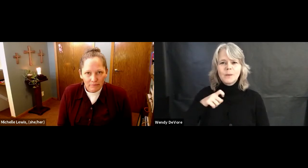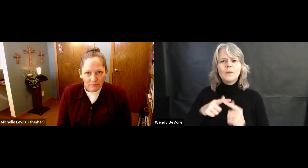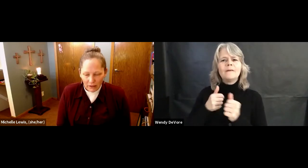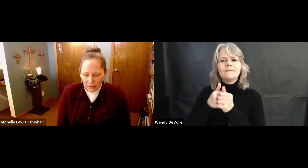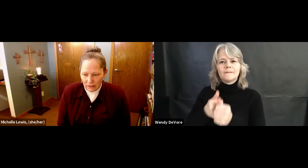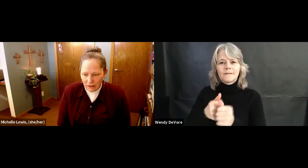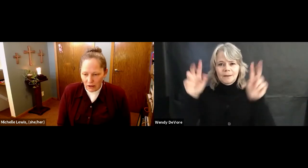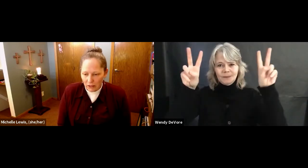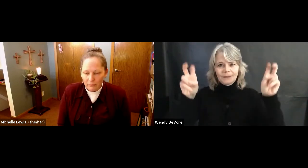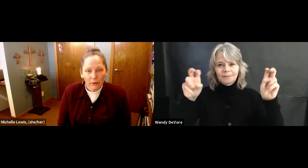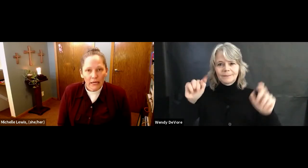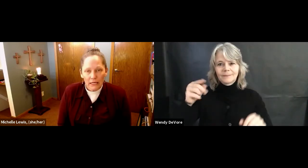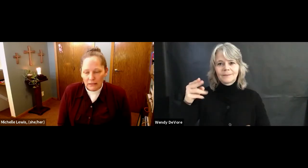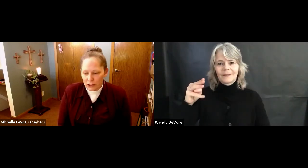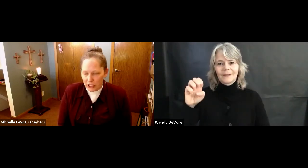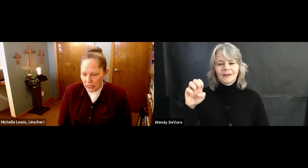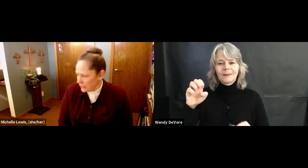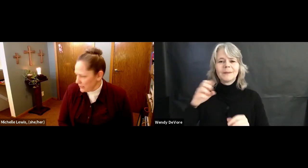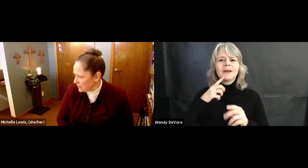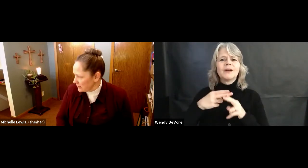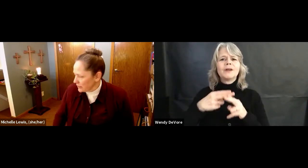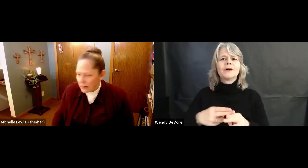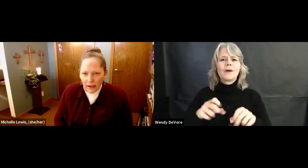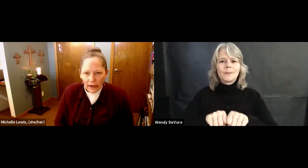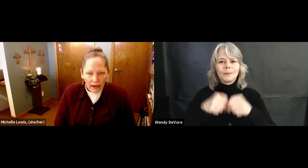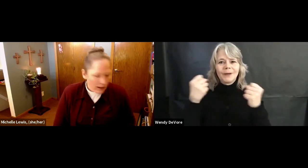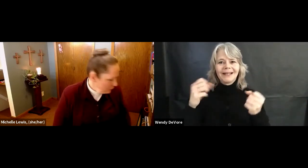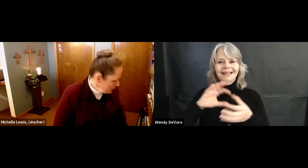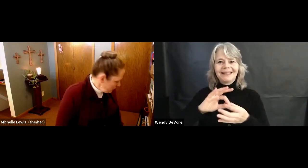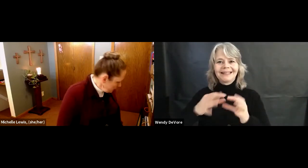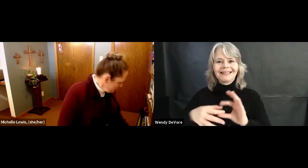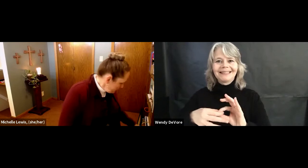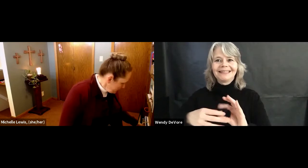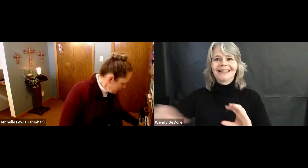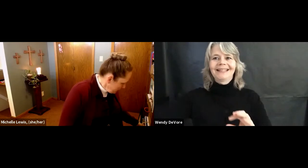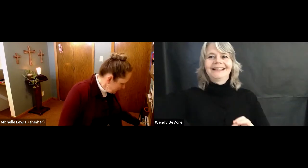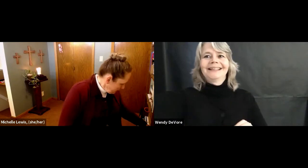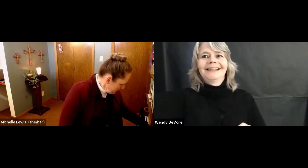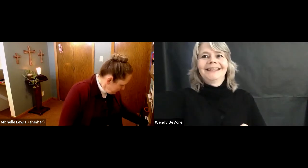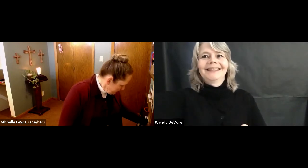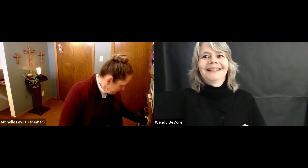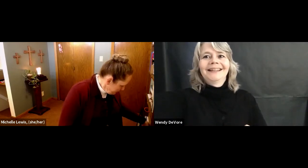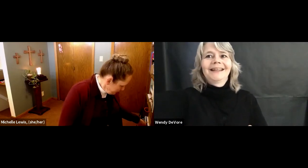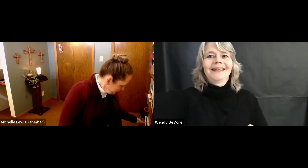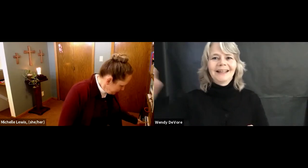theme called Breaking the Chains. And we are putting together